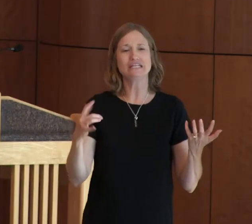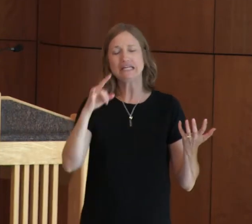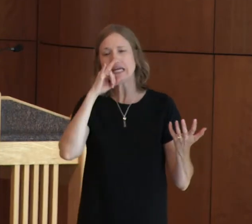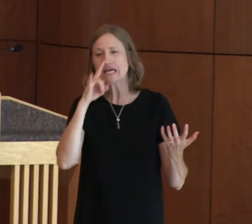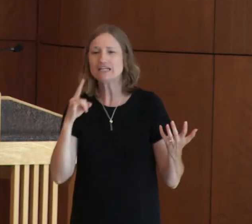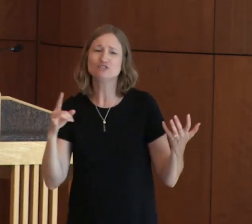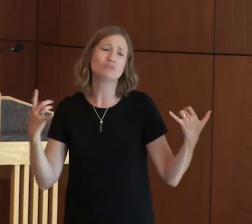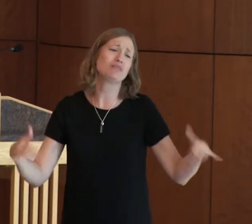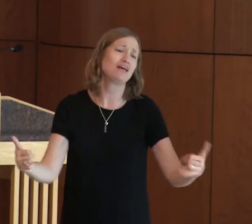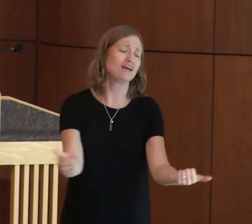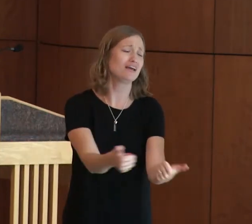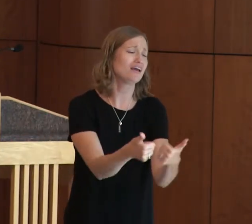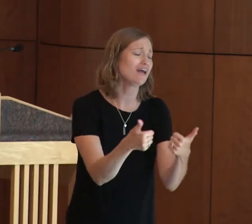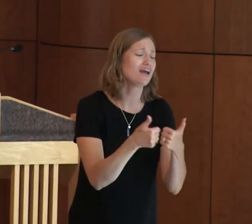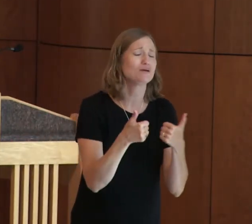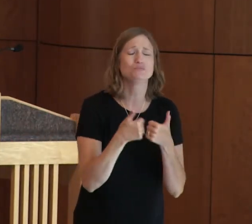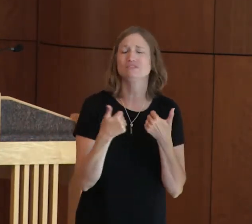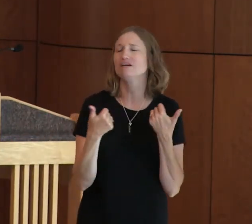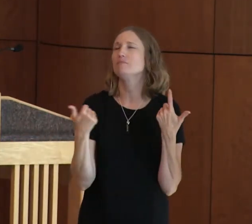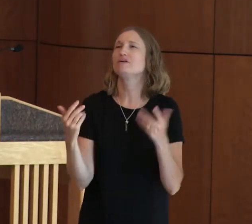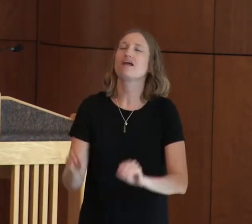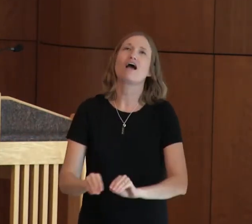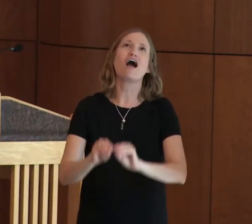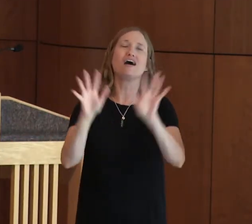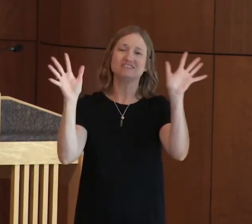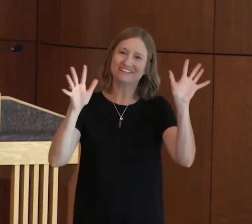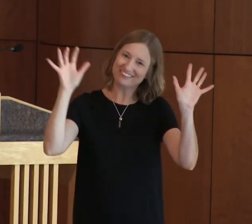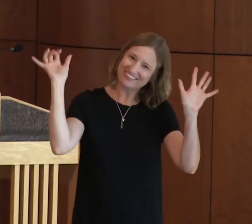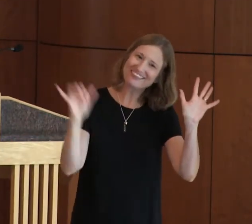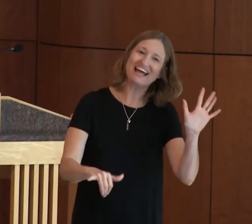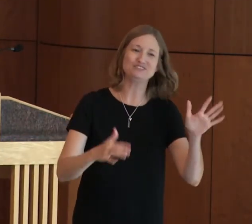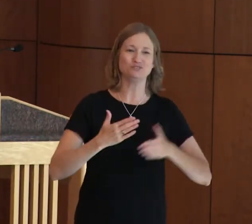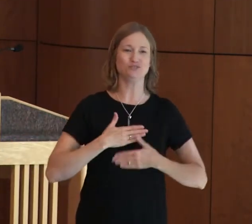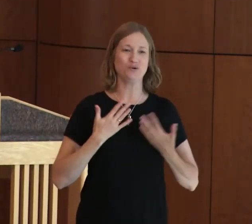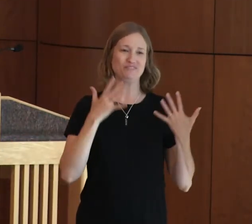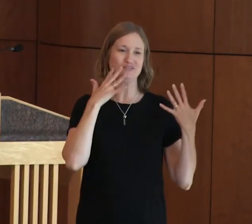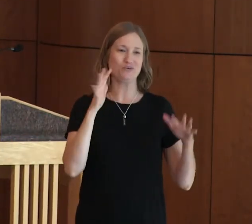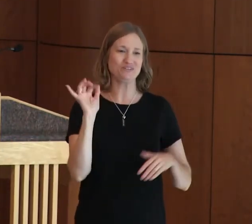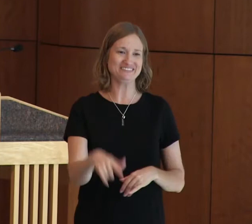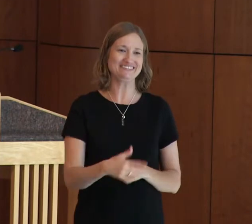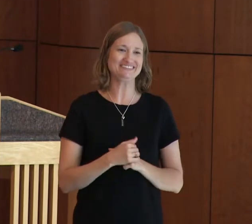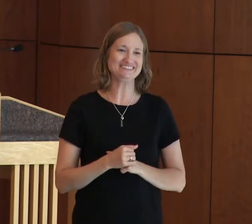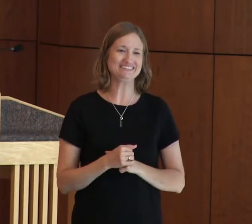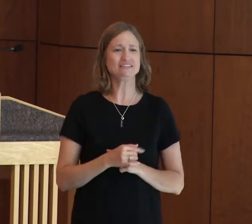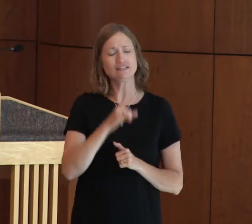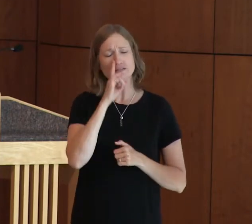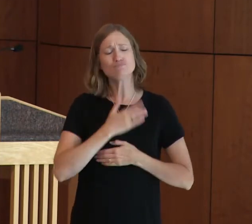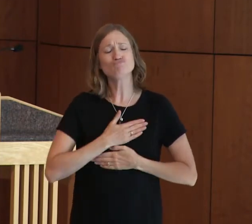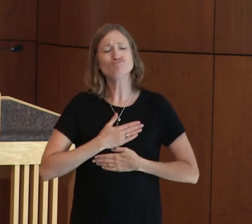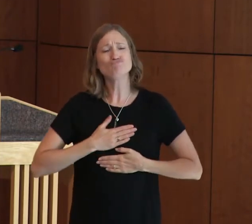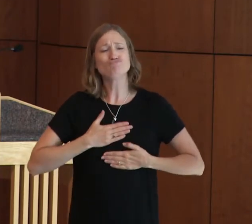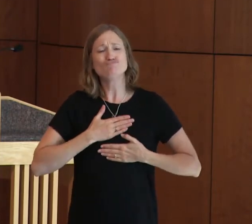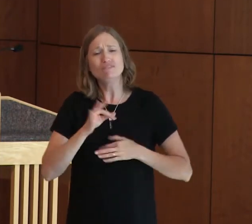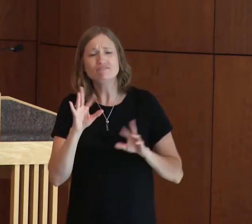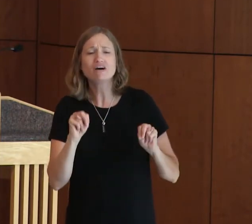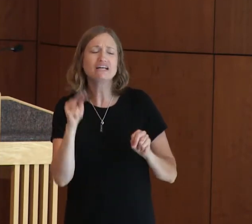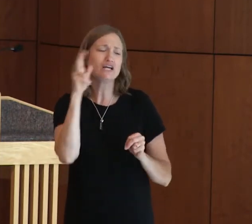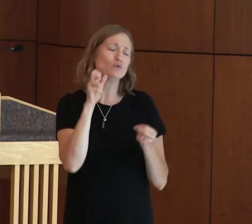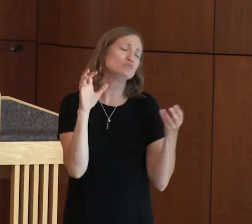the games. There is no question that a joyful noise was being made. Kids were having fun and hearing Bible stories and